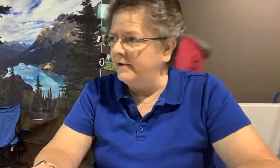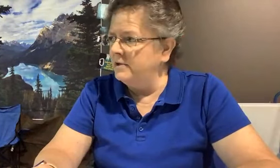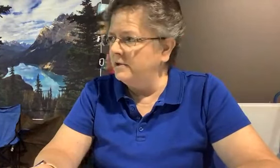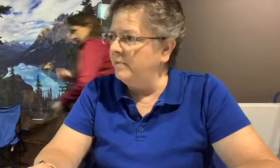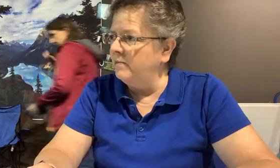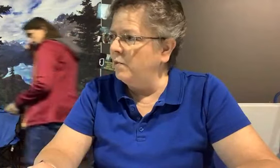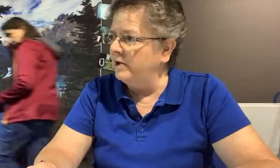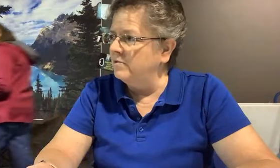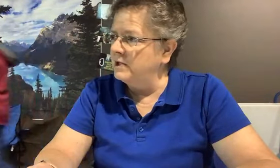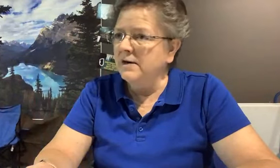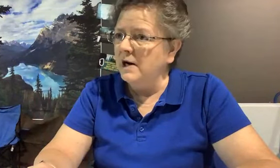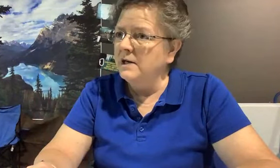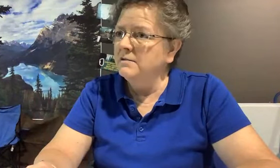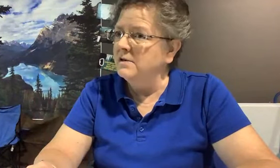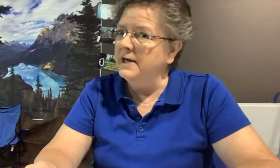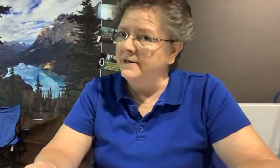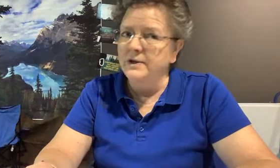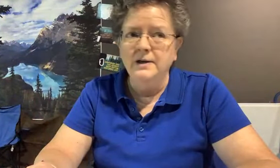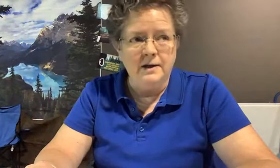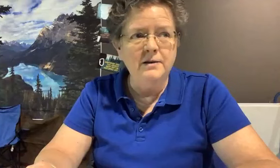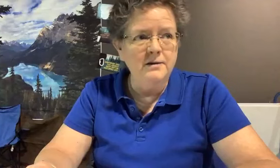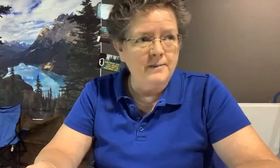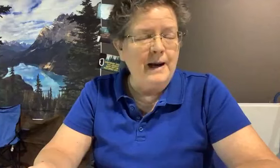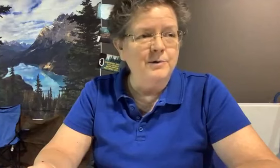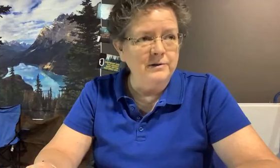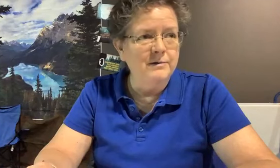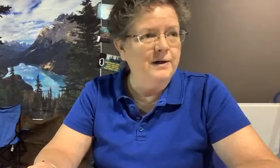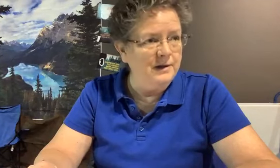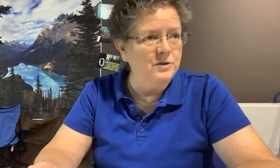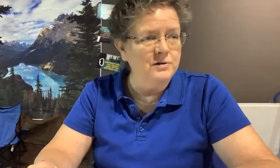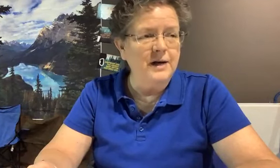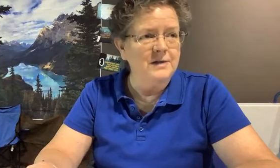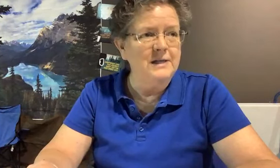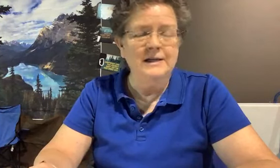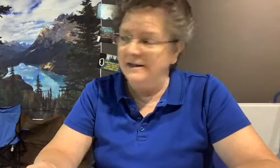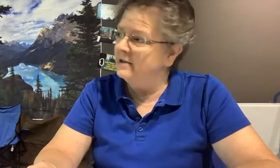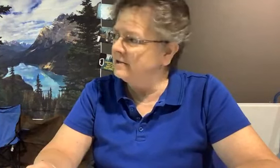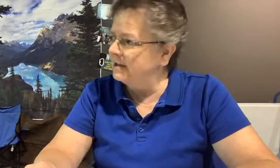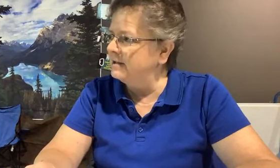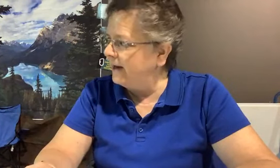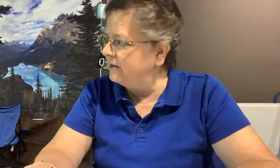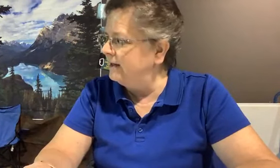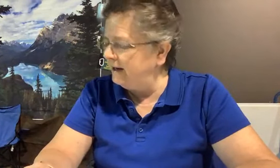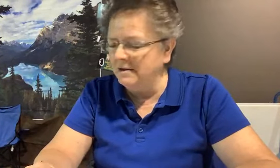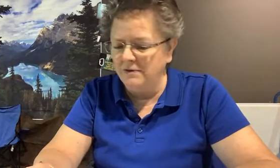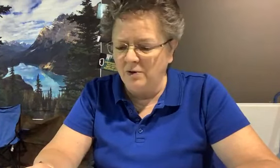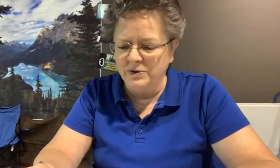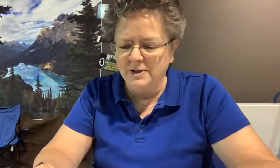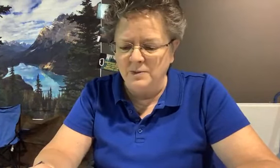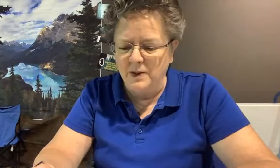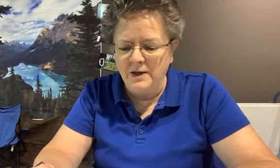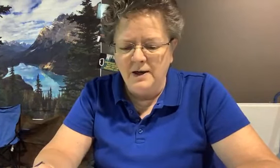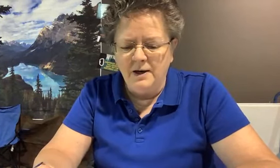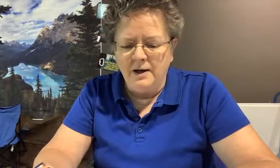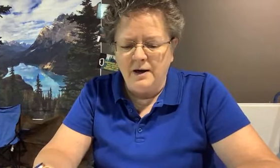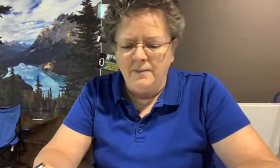prophets. Some people would go, Zechariah, is that even in the Bible? And it turns out it is. It's at the end of the Old Testament.